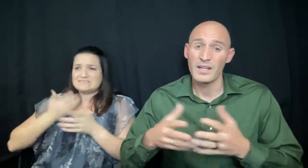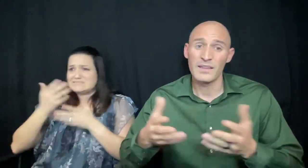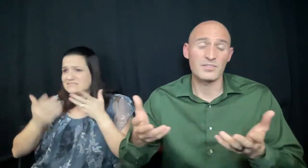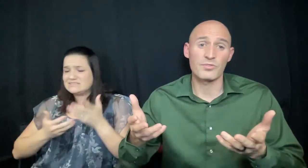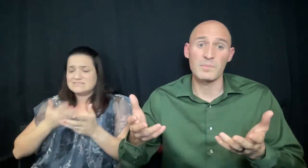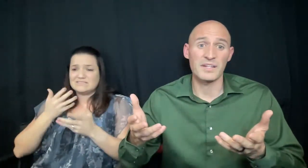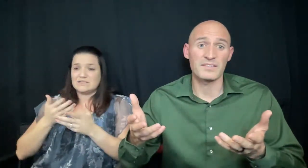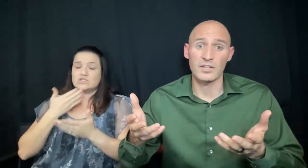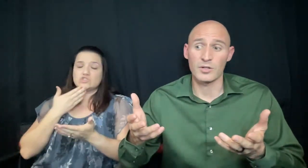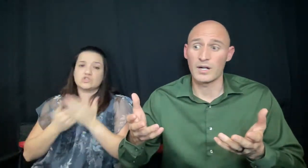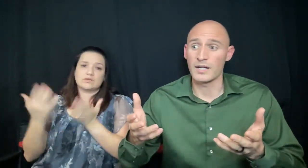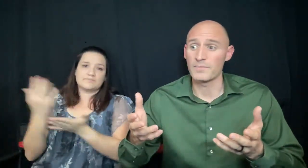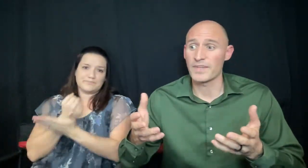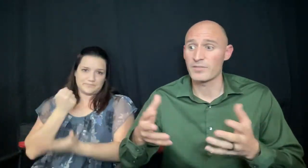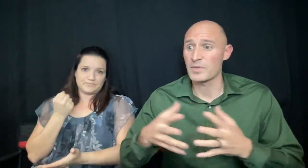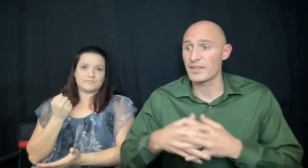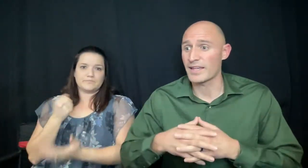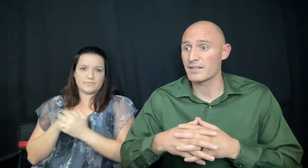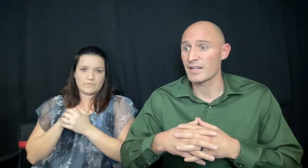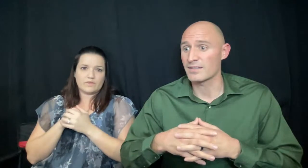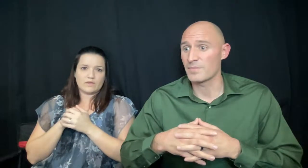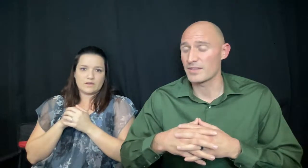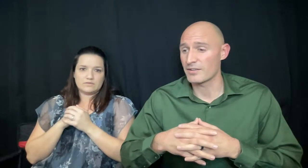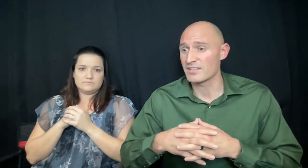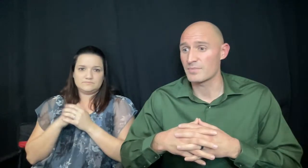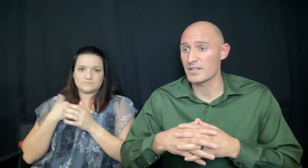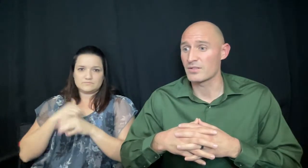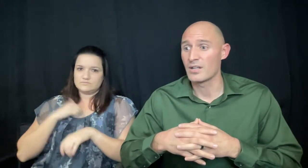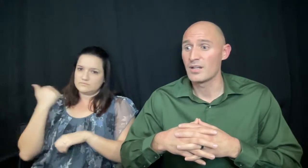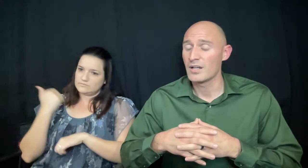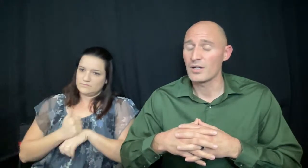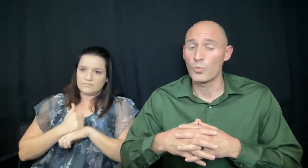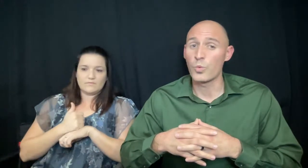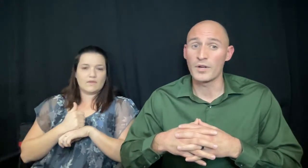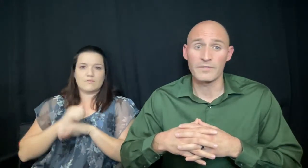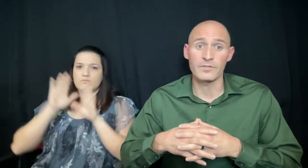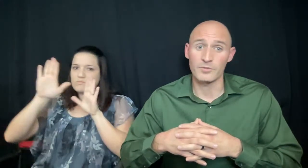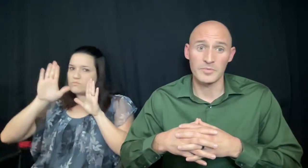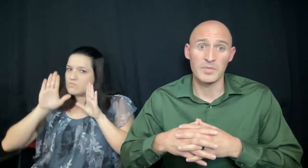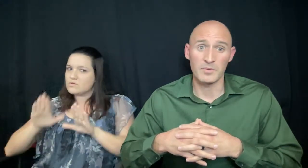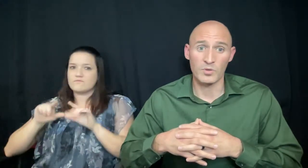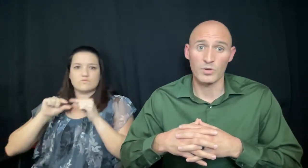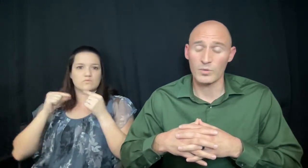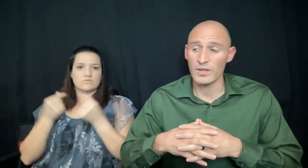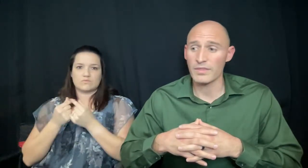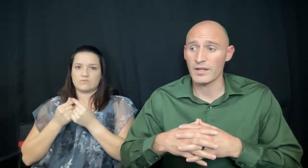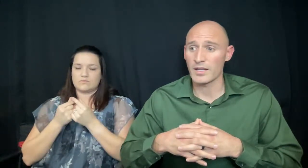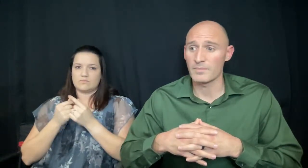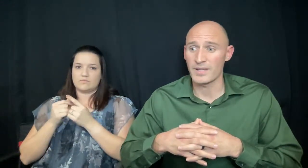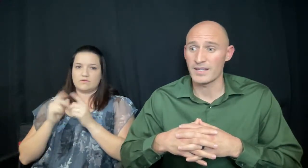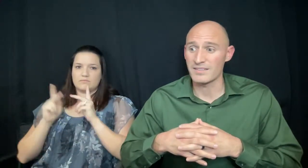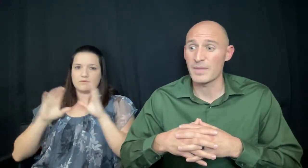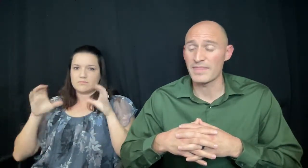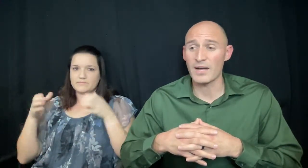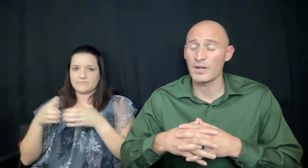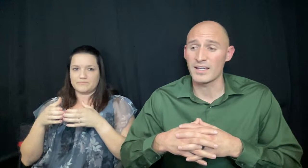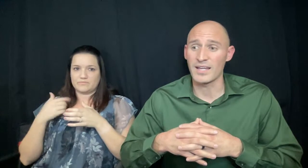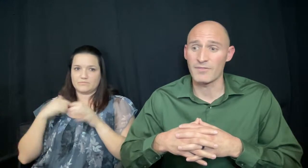that's a great place to go. Everybody that has been there has been a wonderful group of people to work with, and it's been that way ever